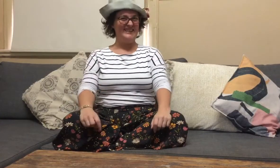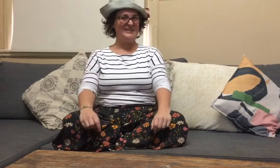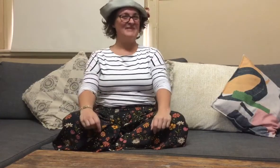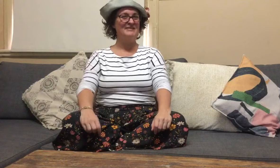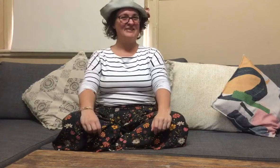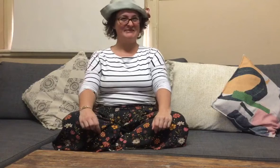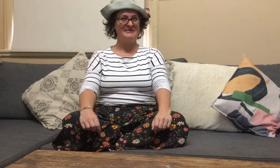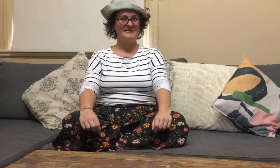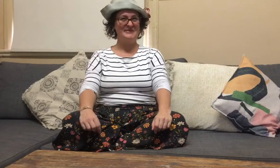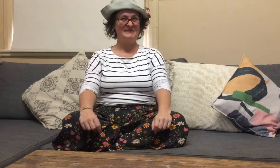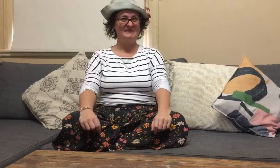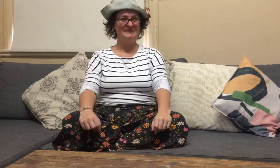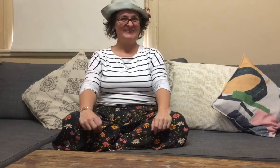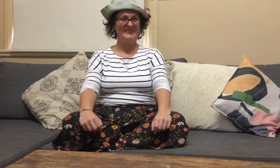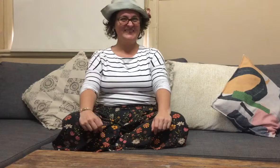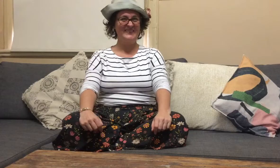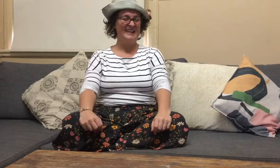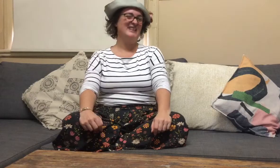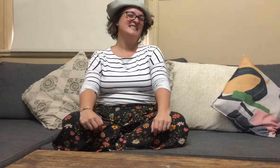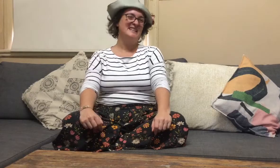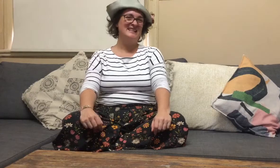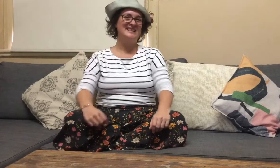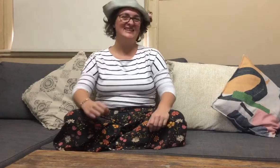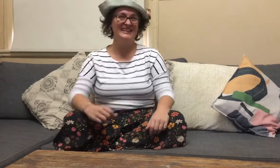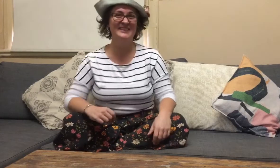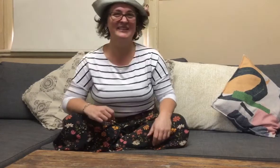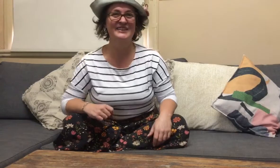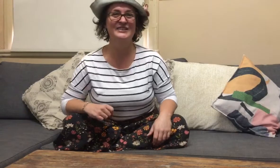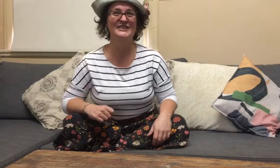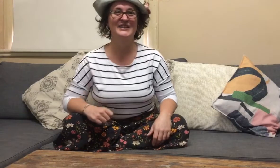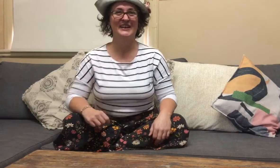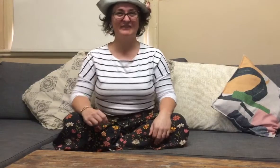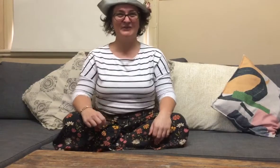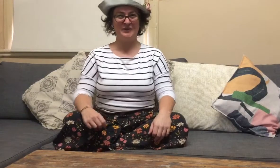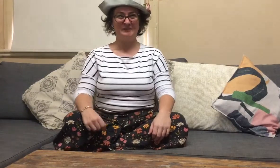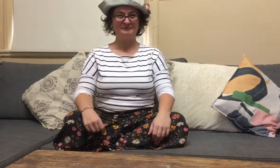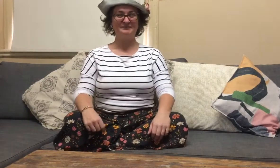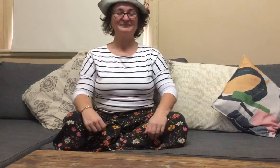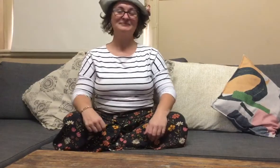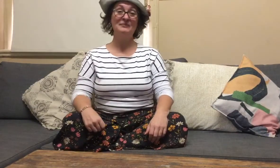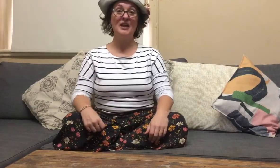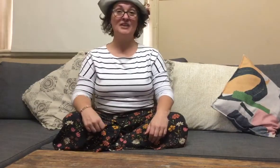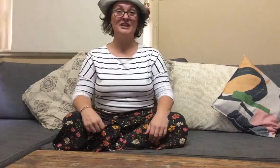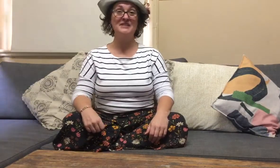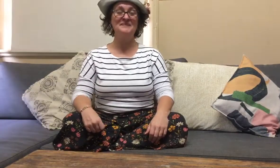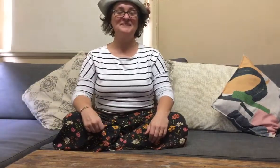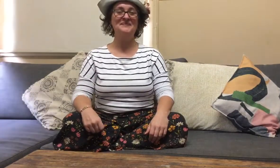You might have heard it before. I'm going to sing it slowly so we can do the sign language for it. Are you ready?